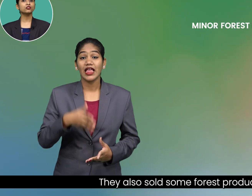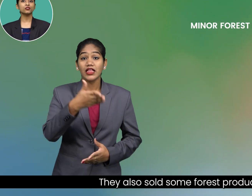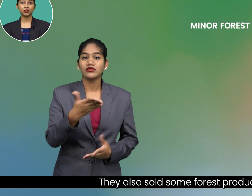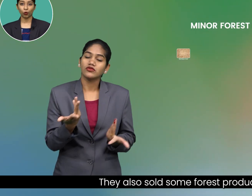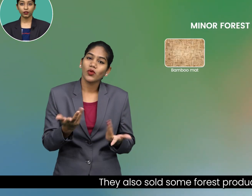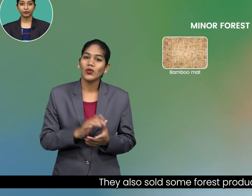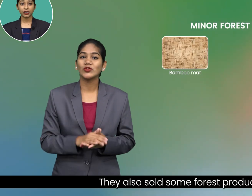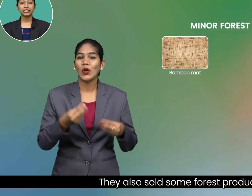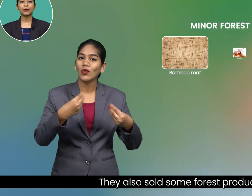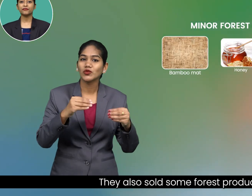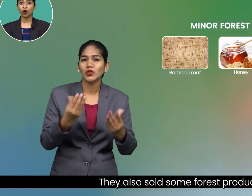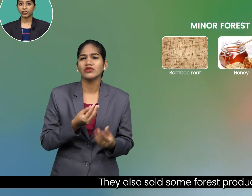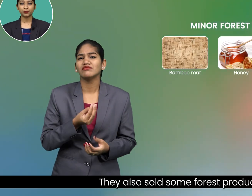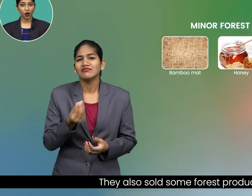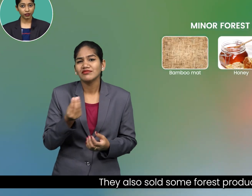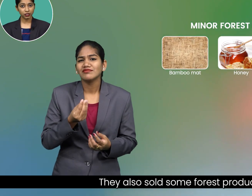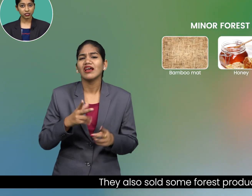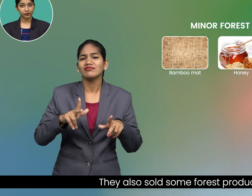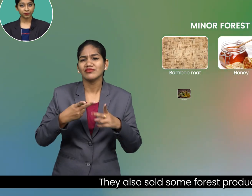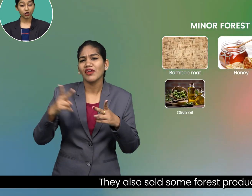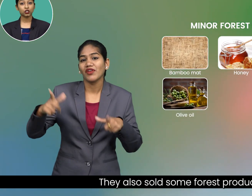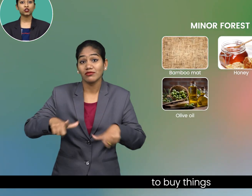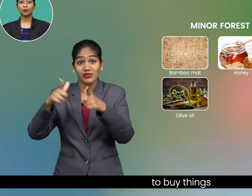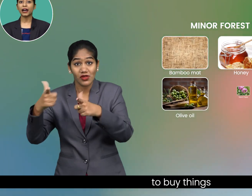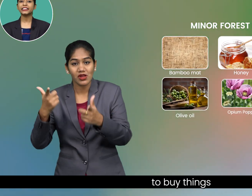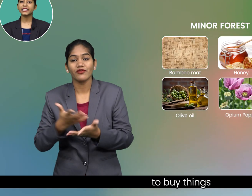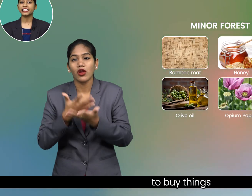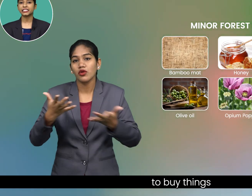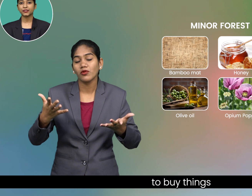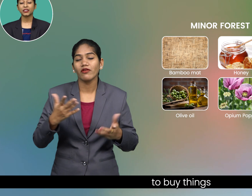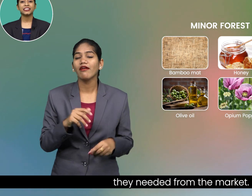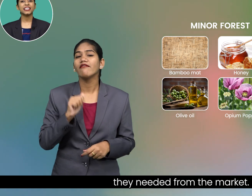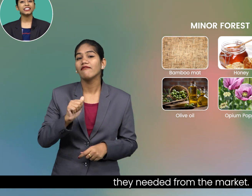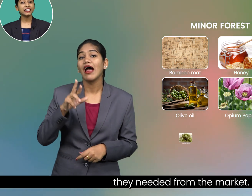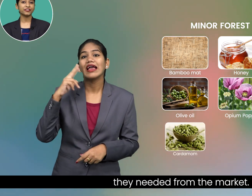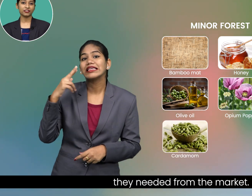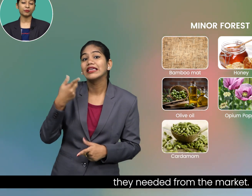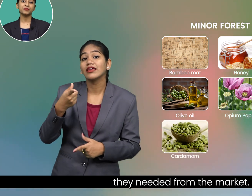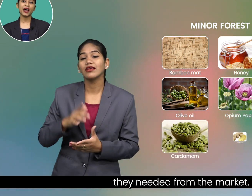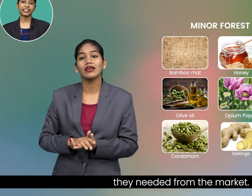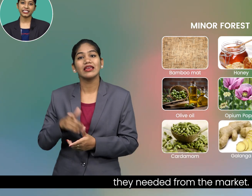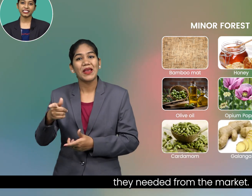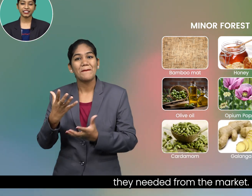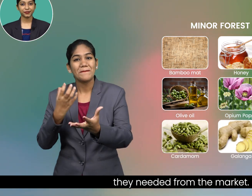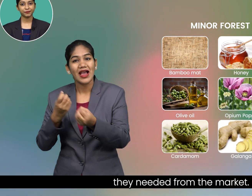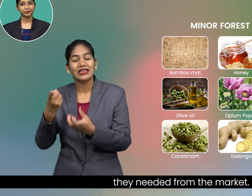They also sold some forest products to buy things they needed from